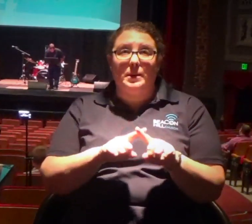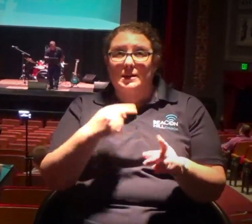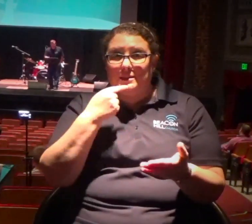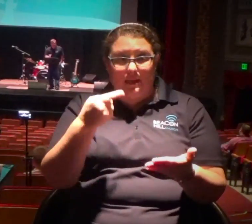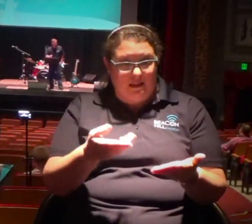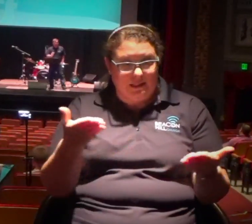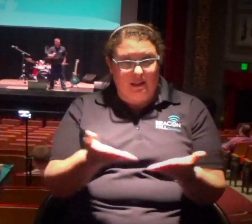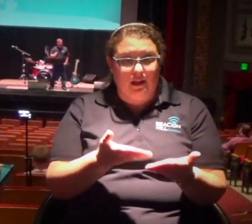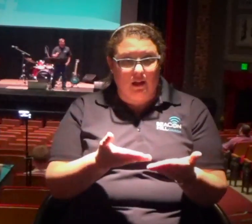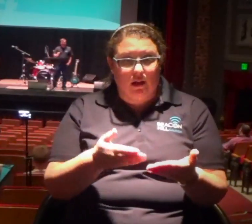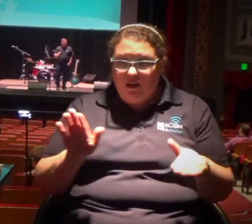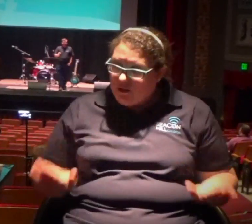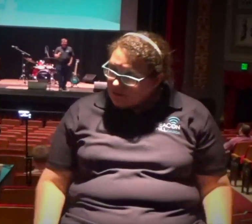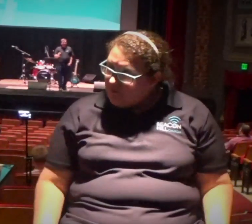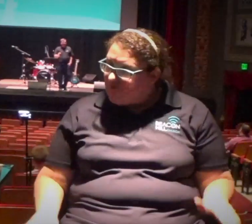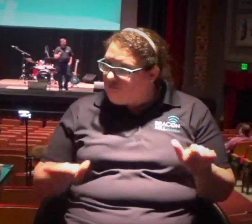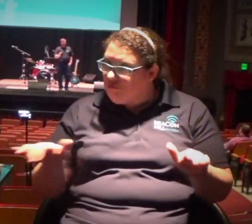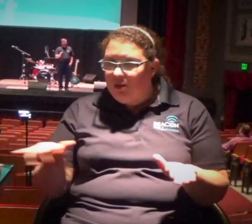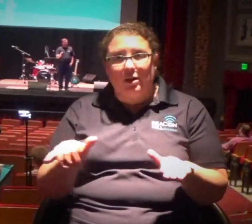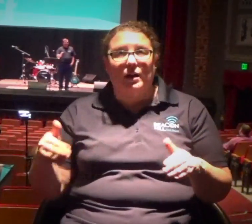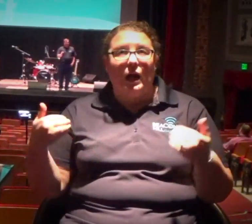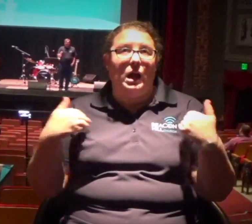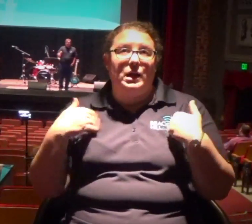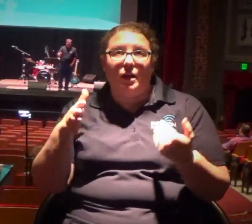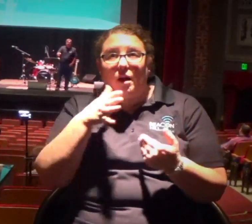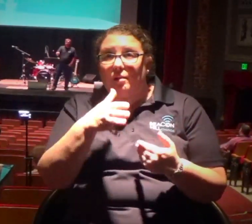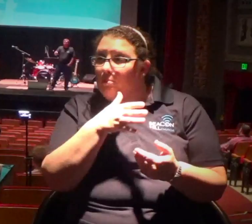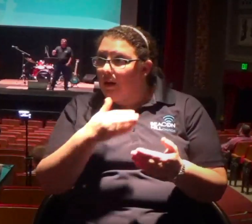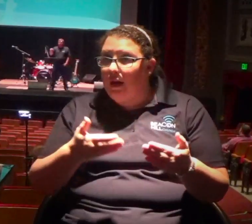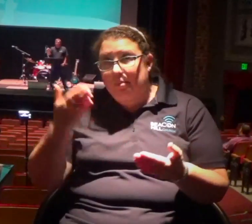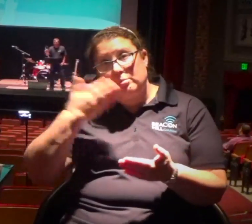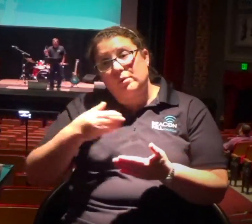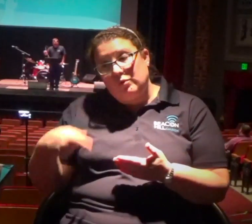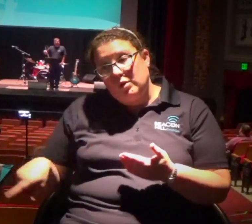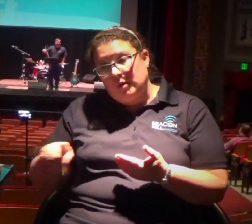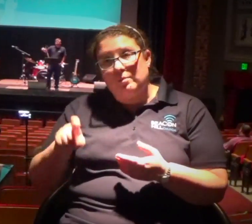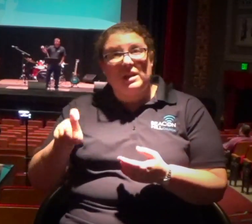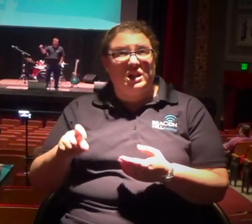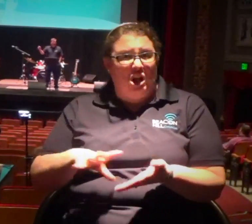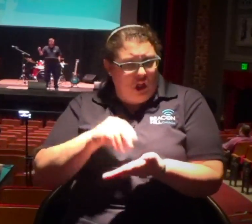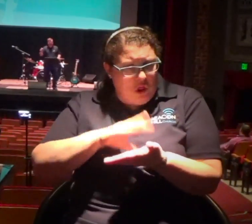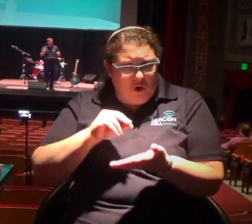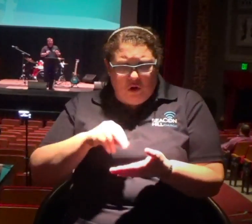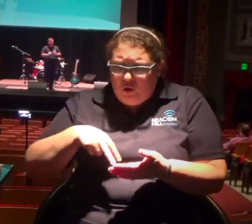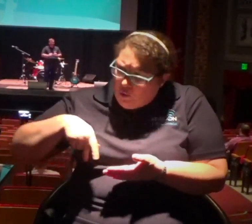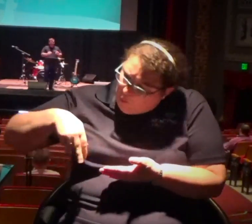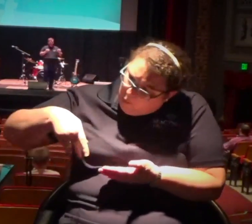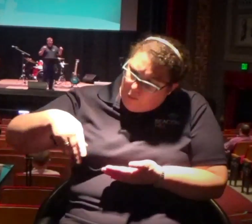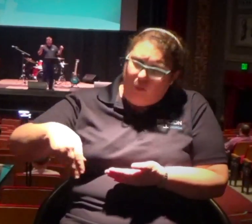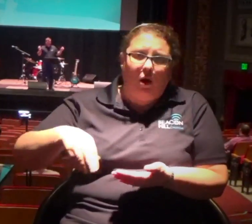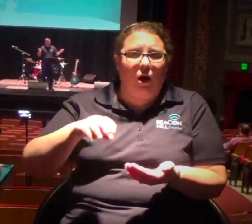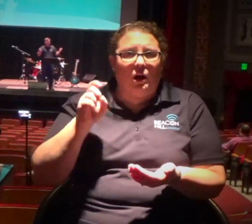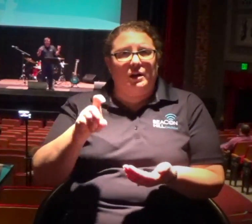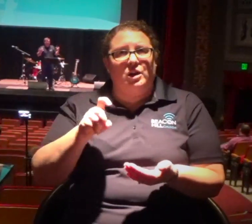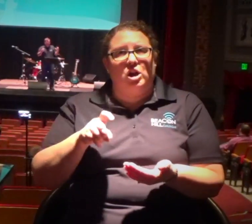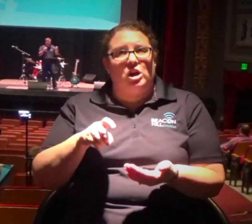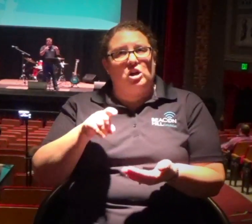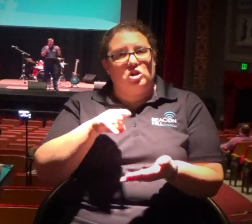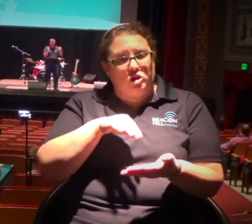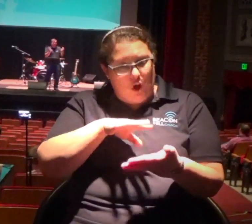like a young plant before him. Jesus had to learn how to walk, how to talk. He had to learn to do the things that we do. Like a young